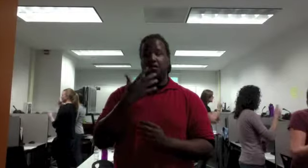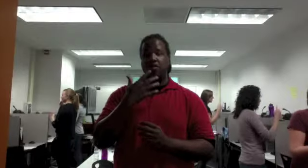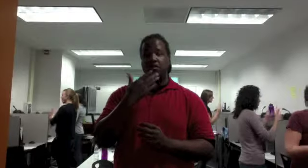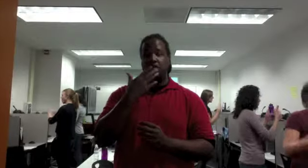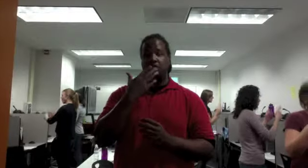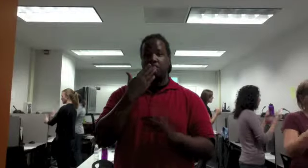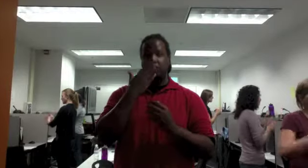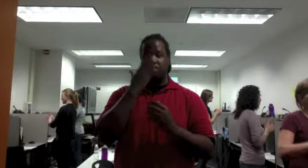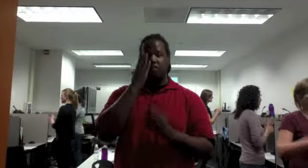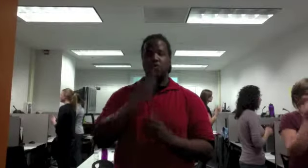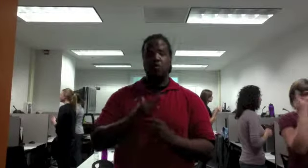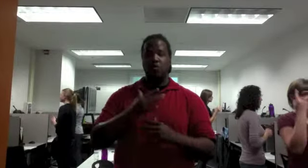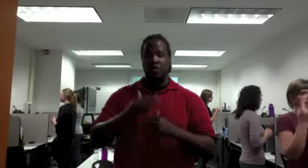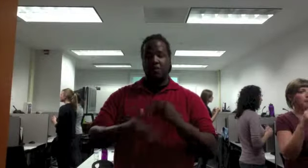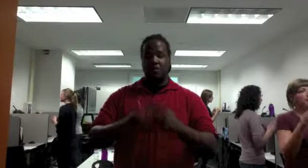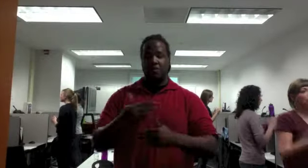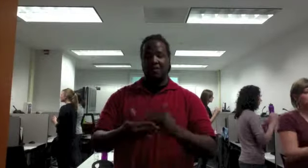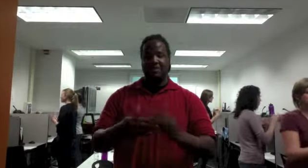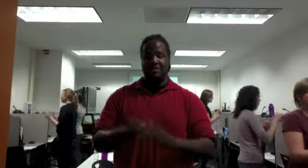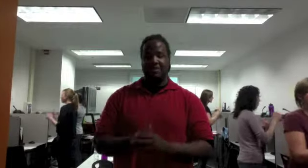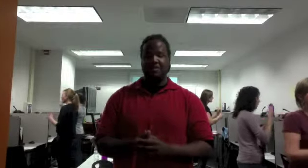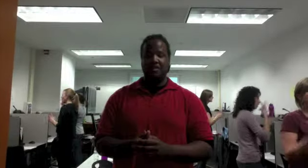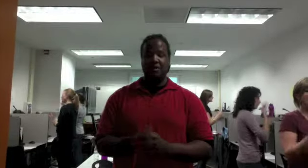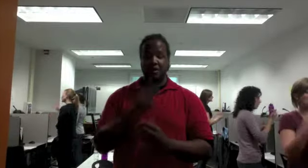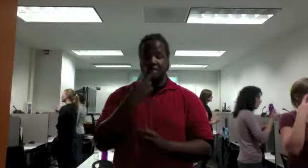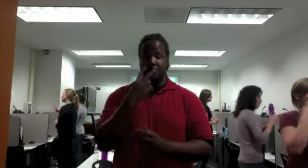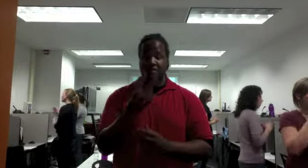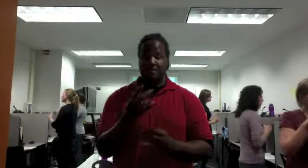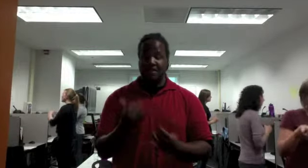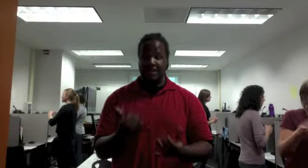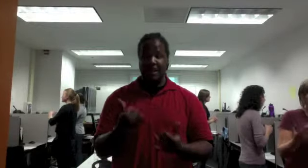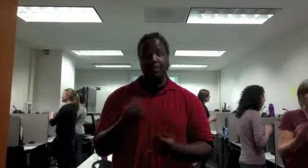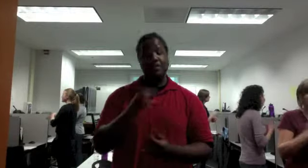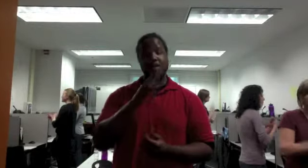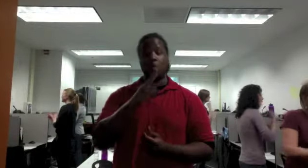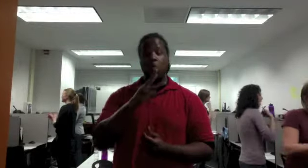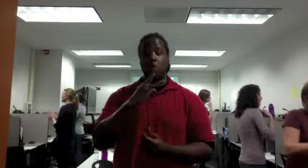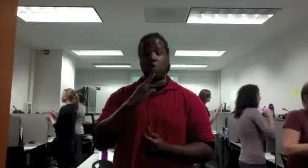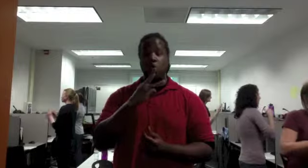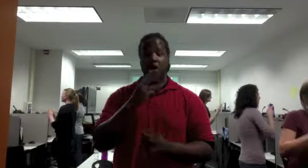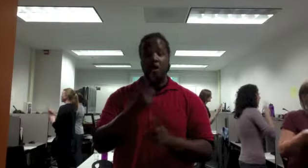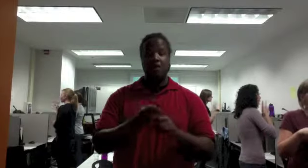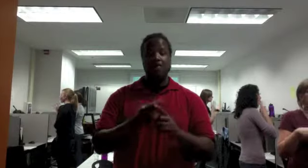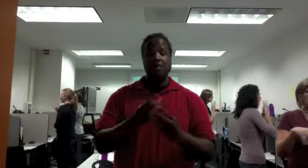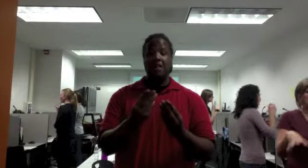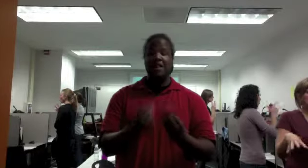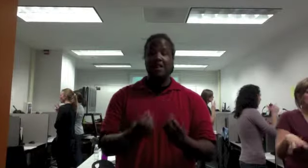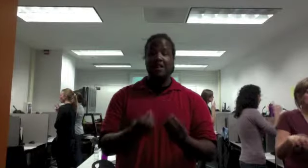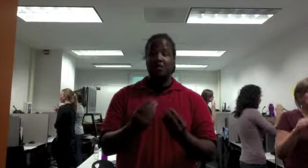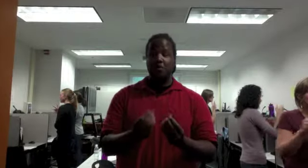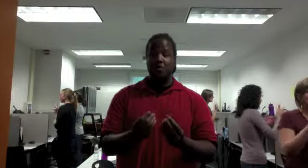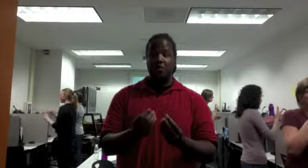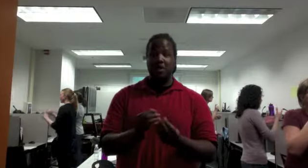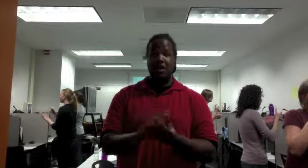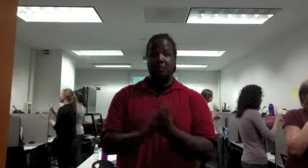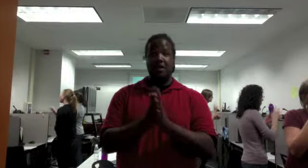And what you're looking at basically is taking water from its liquid phase and putting it to its gas